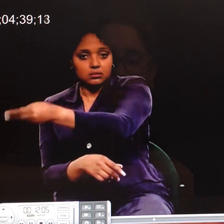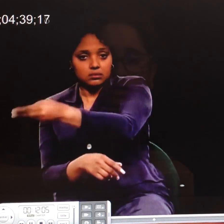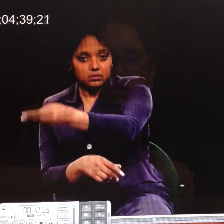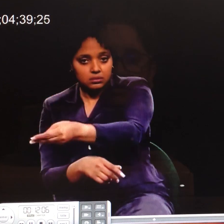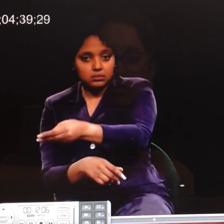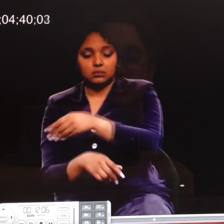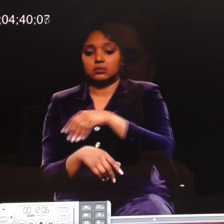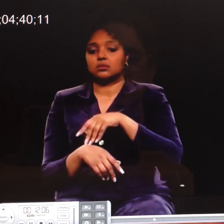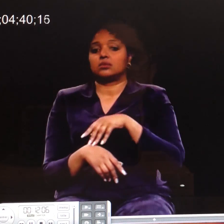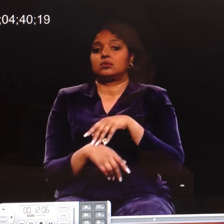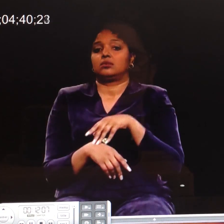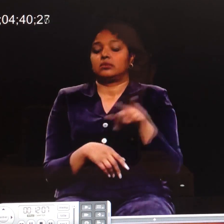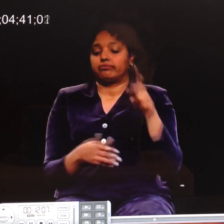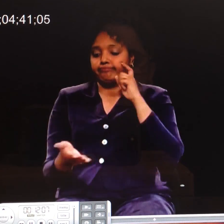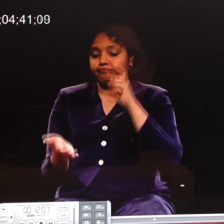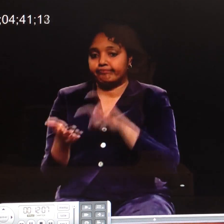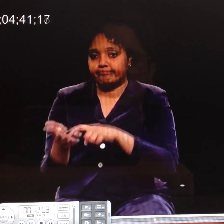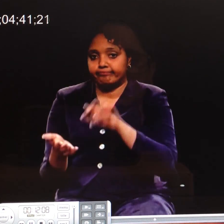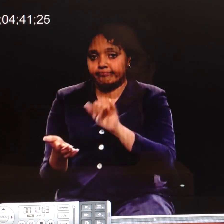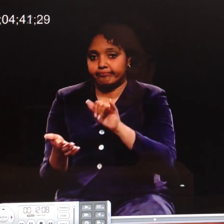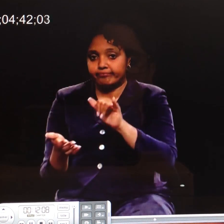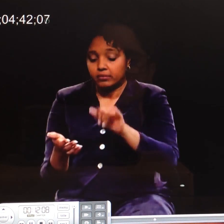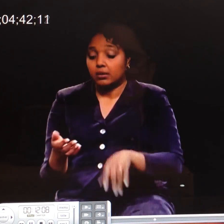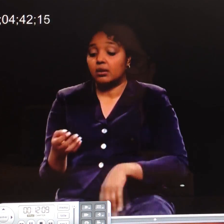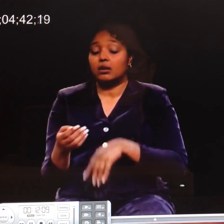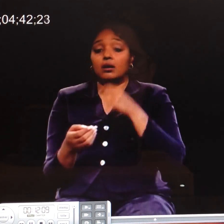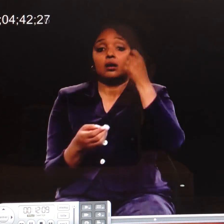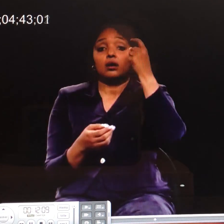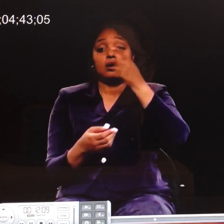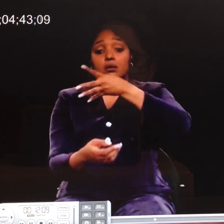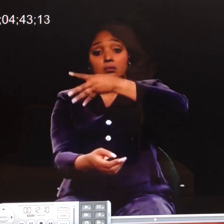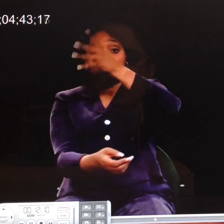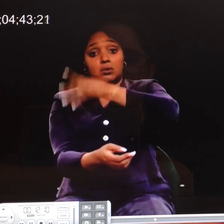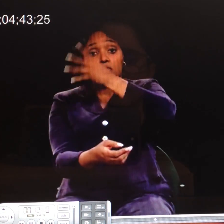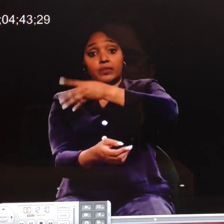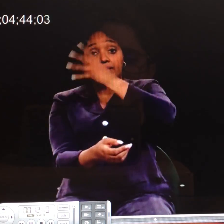use being the 4th reason why.